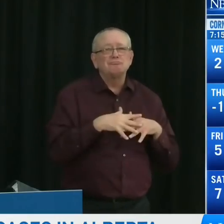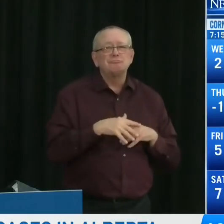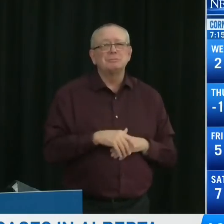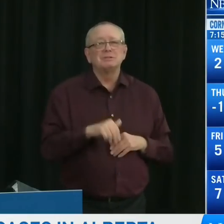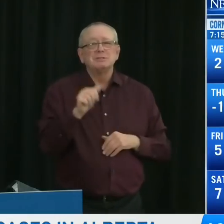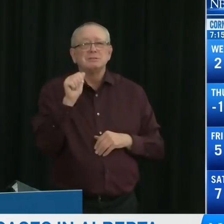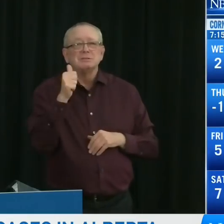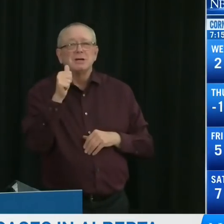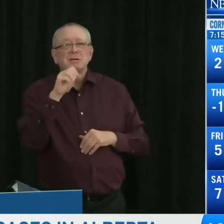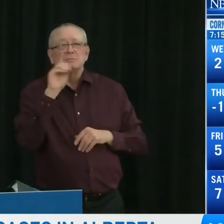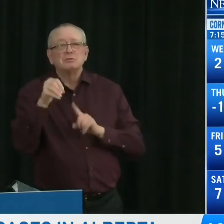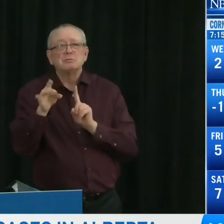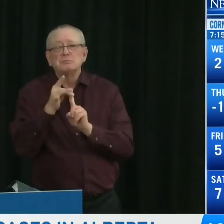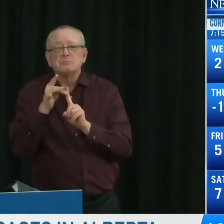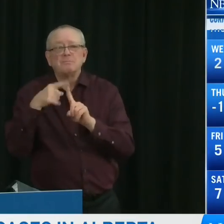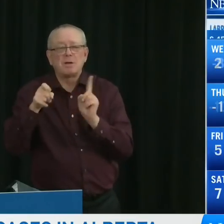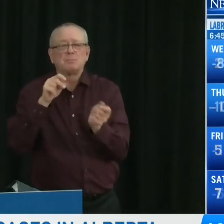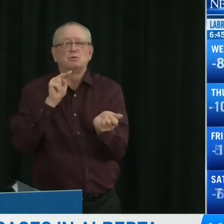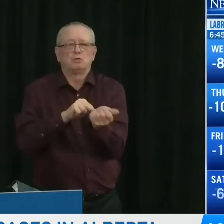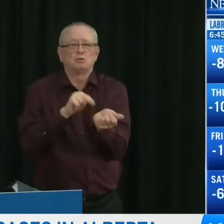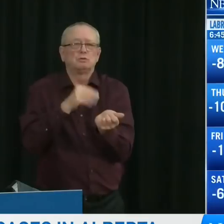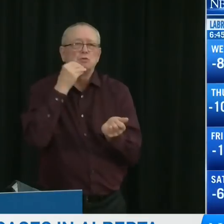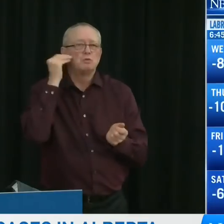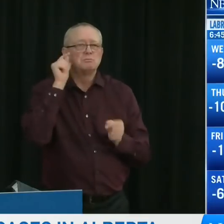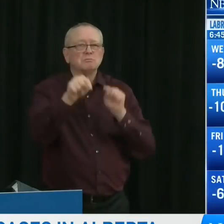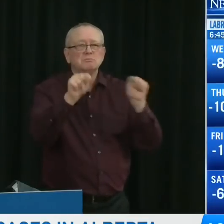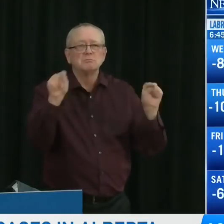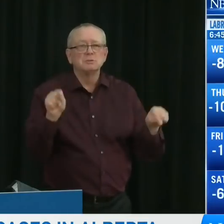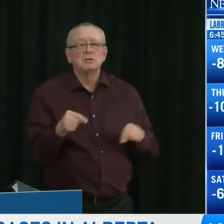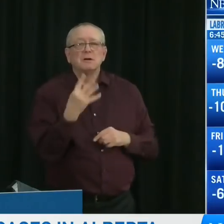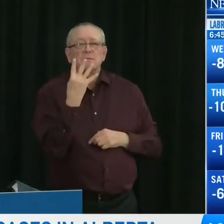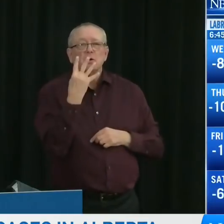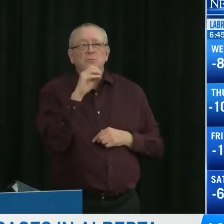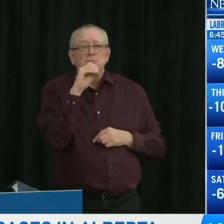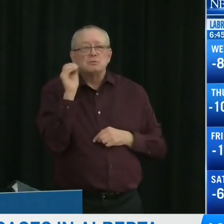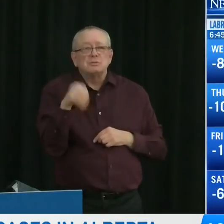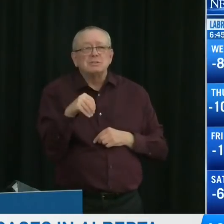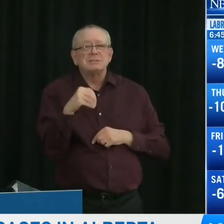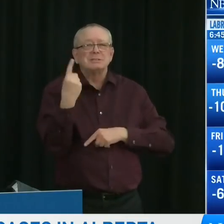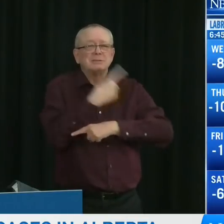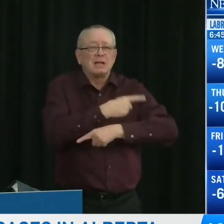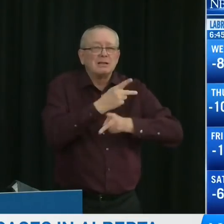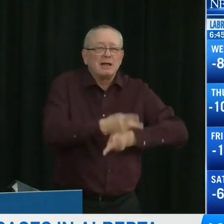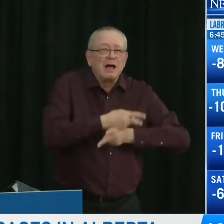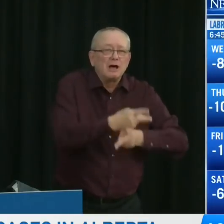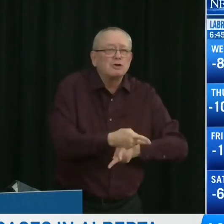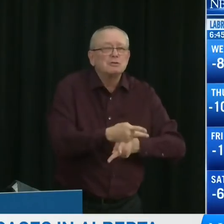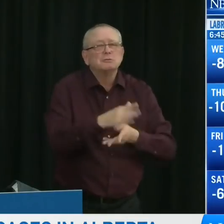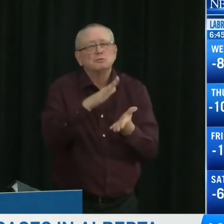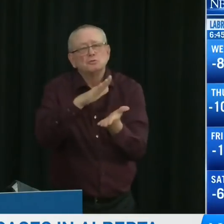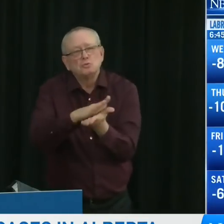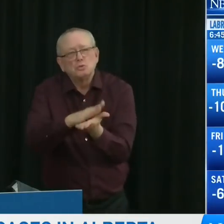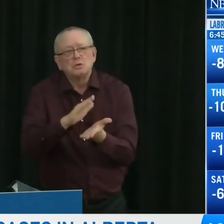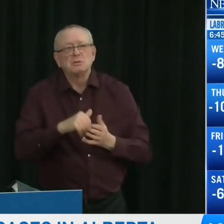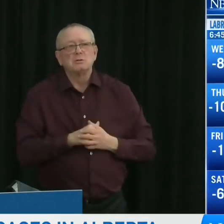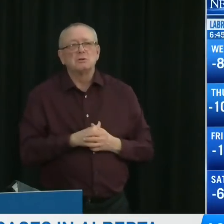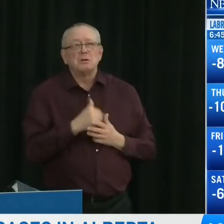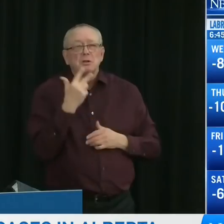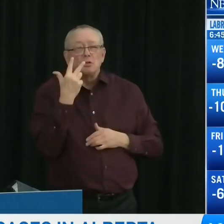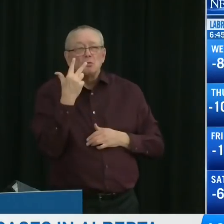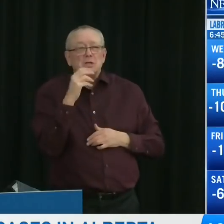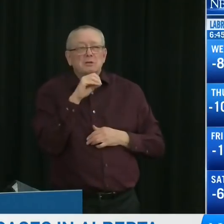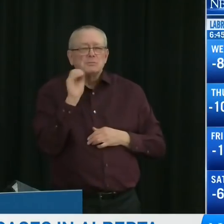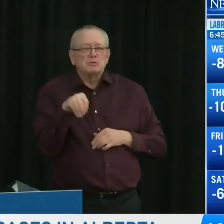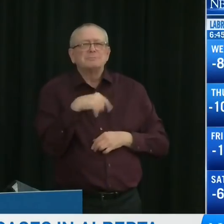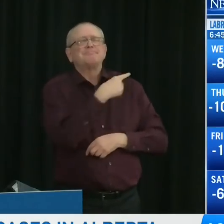K-12 schools, and 3% to acute care outbreaks. But for 30%, the source remains unknown.